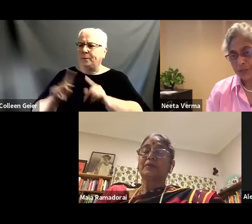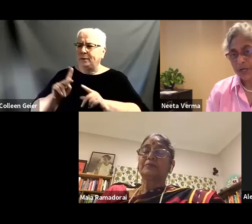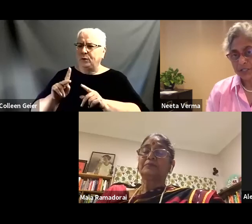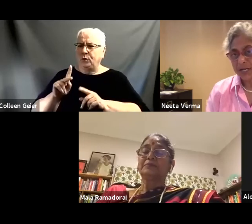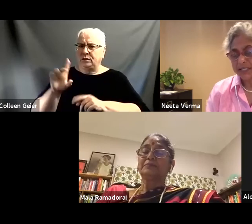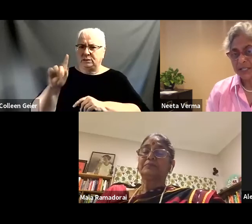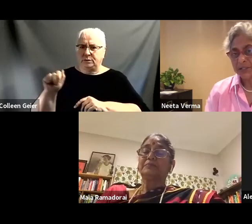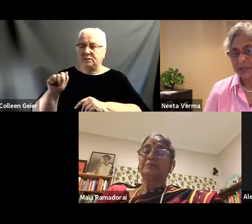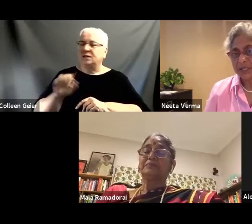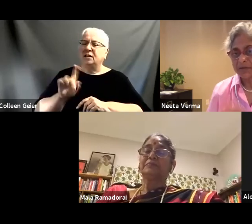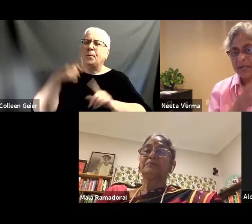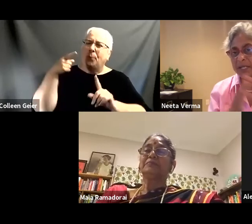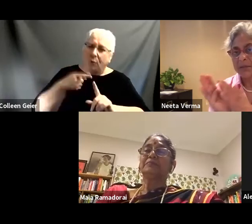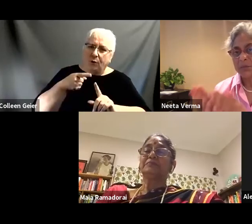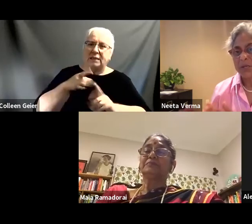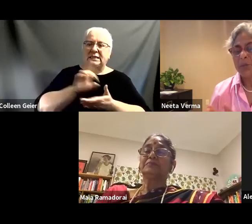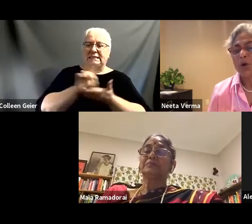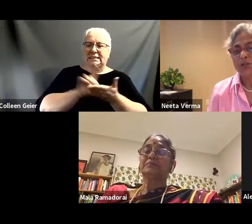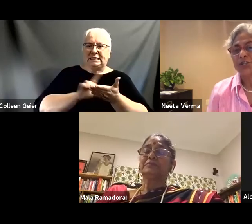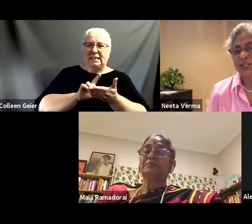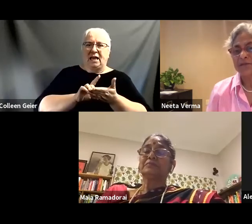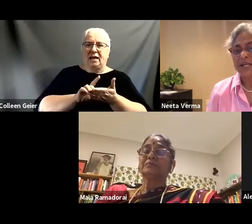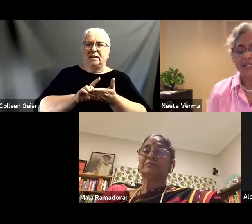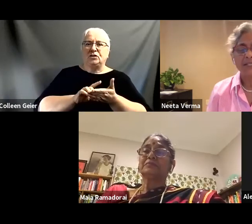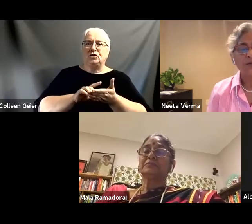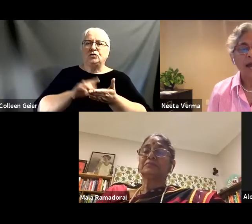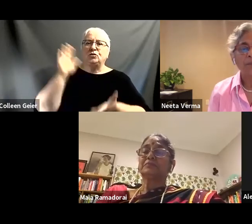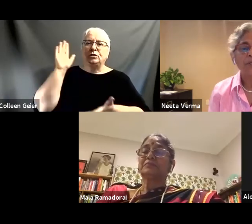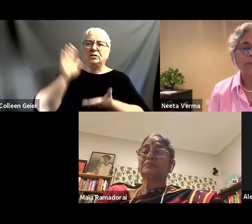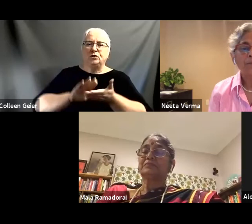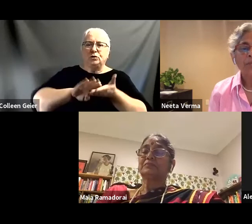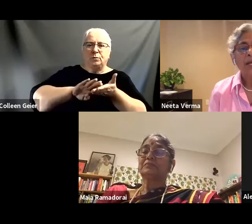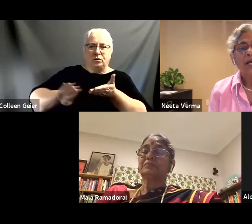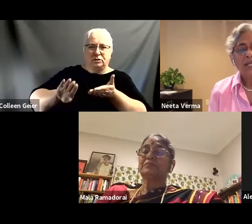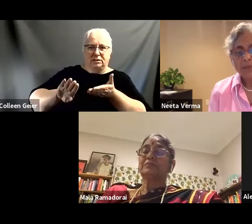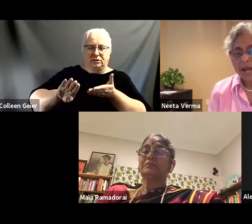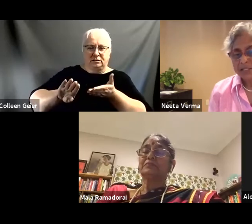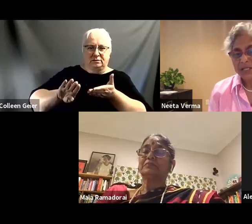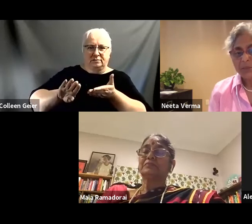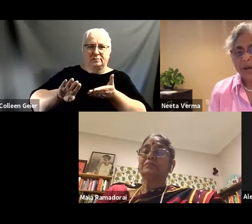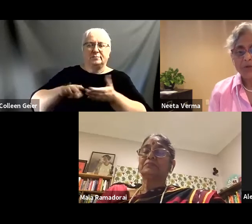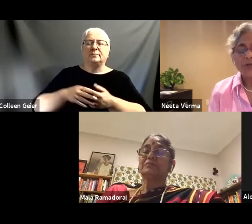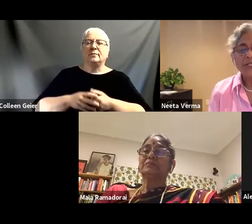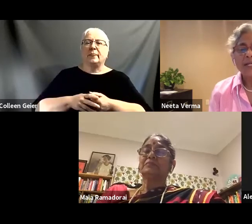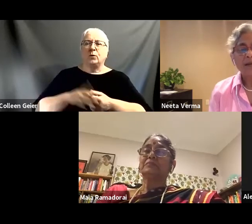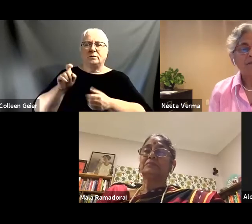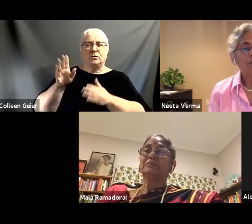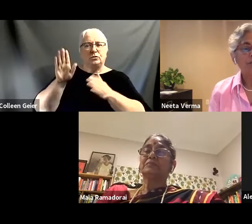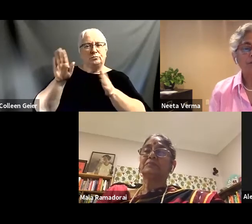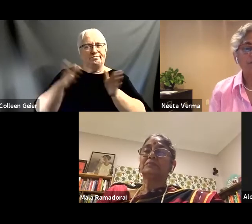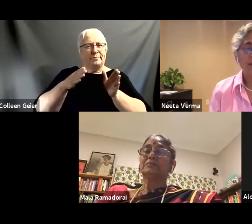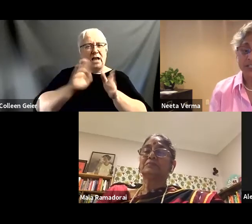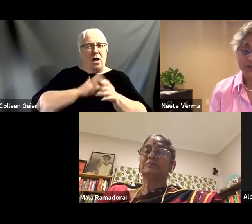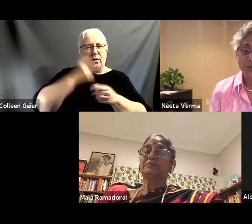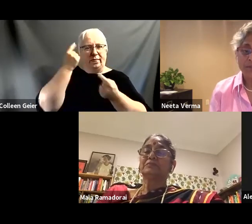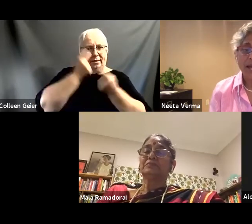reduce marginalization. There's a very important shift that needs to happen. Reimagining the boundaries and definitions